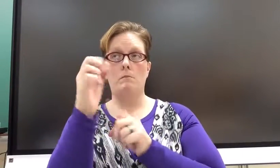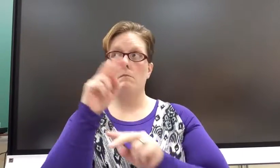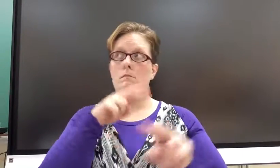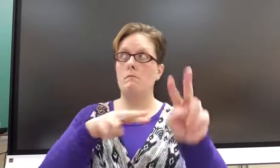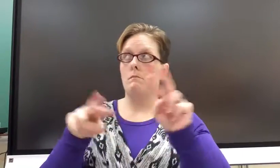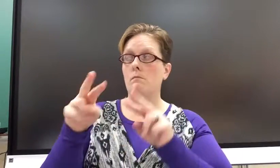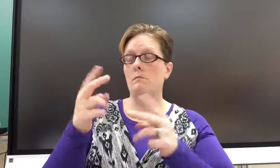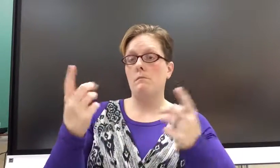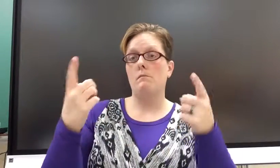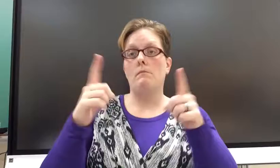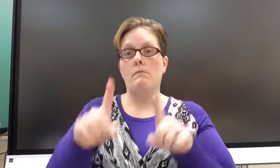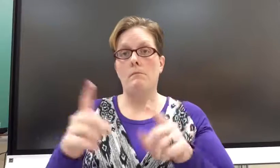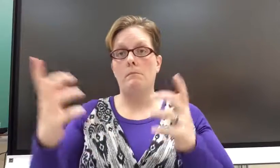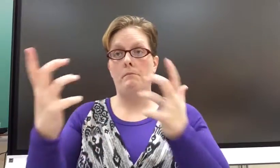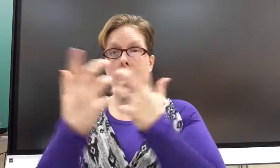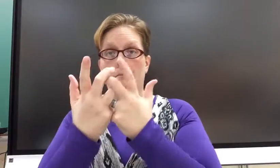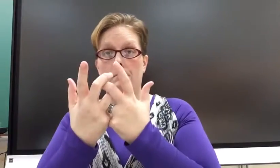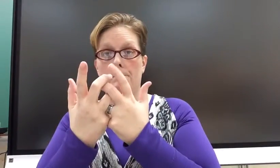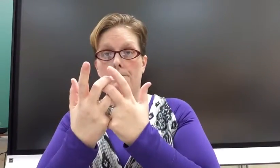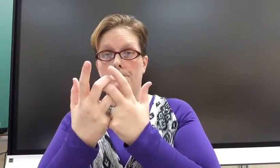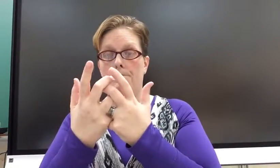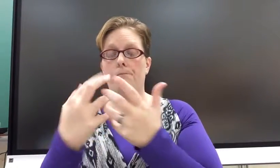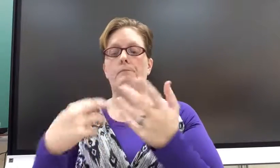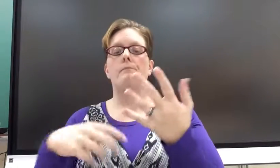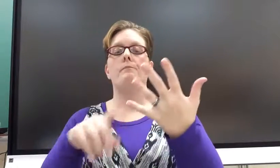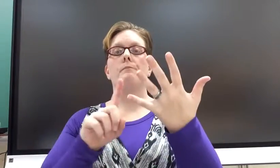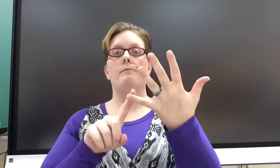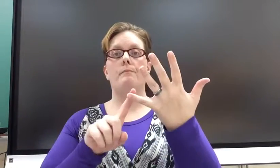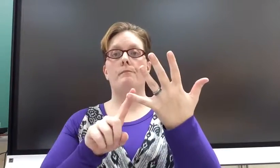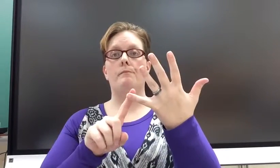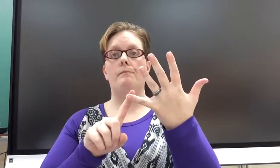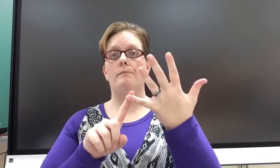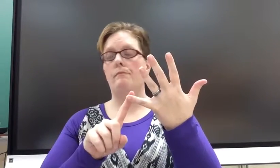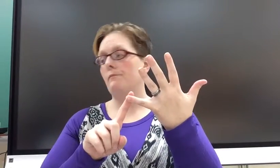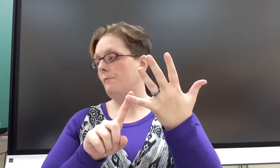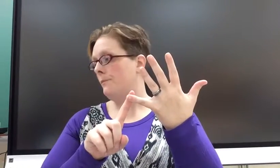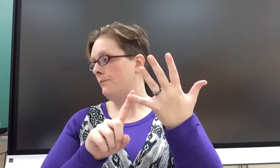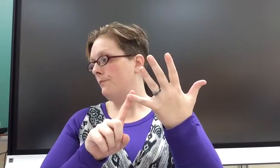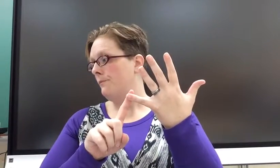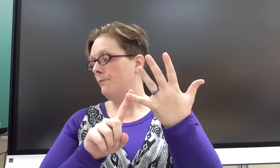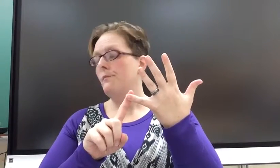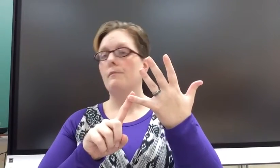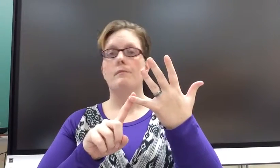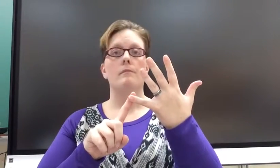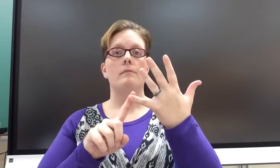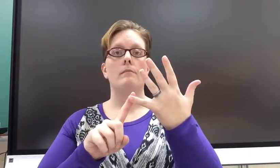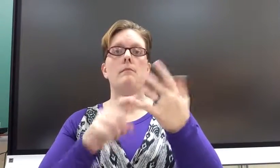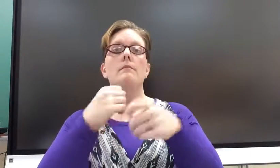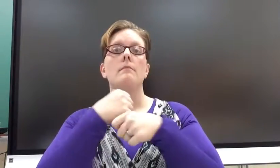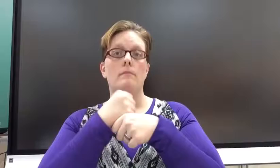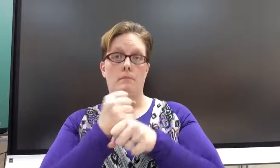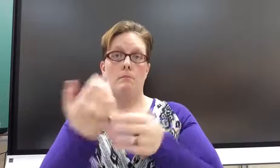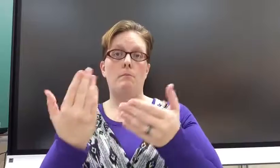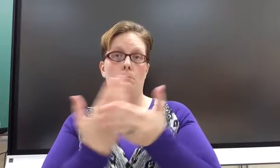the environment, they need to be aware of what's going on and match the situation.